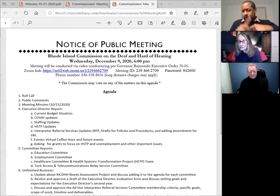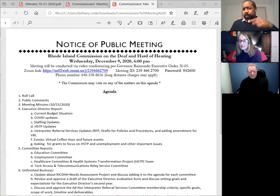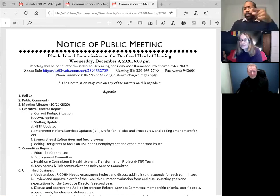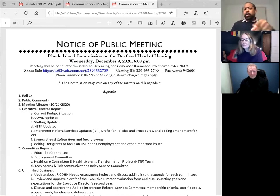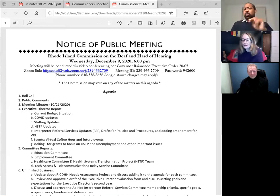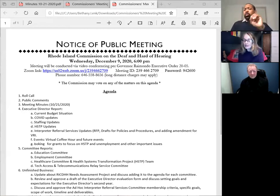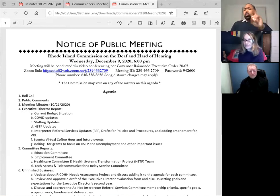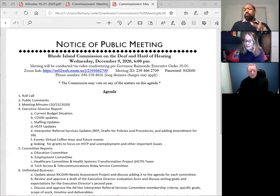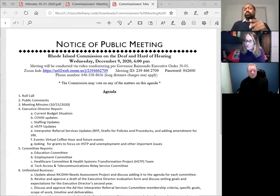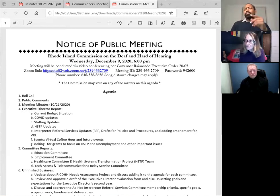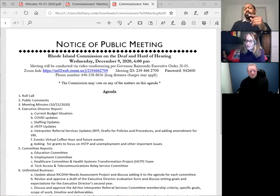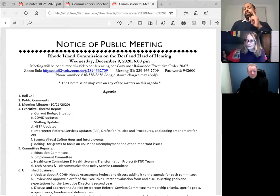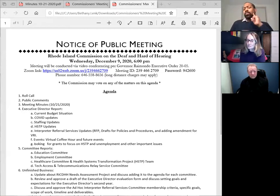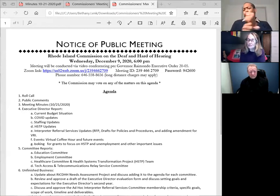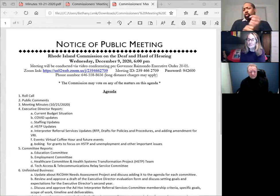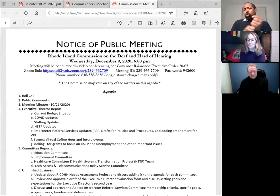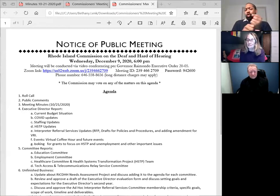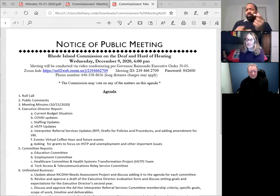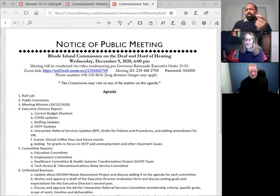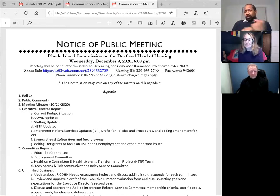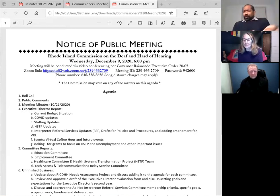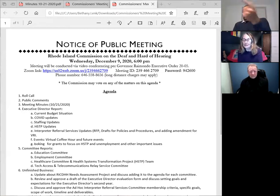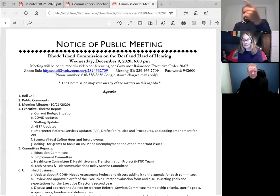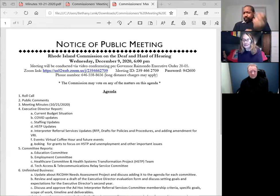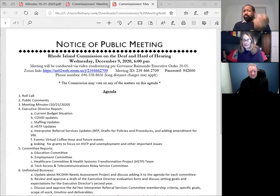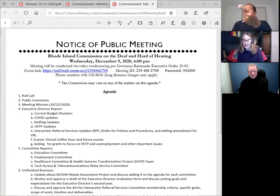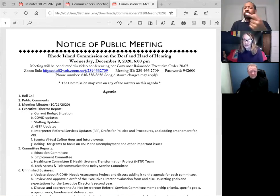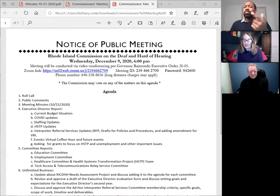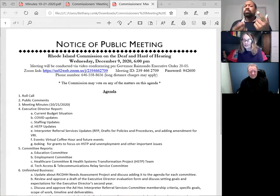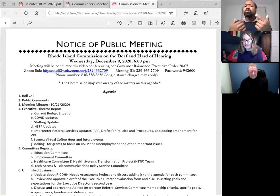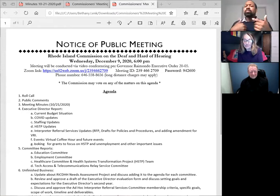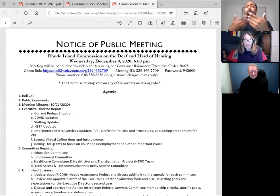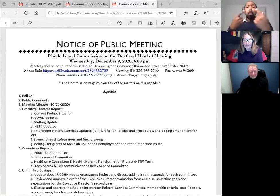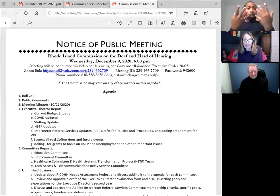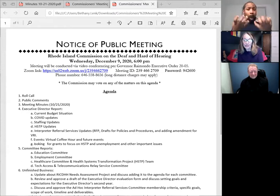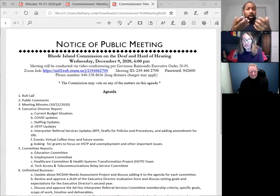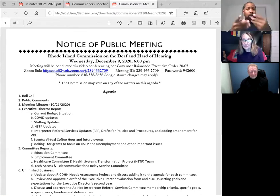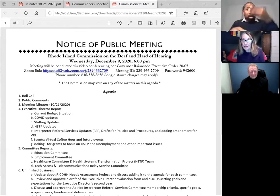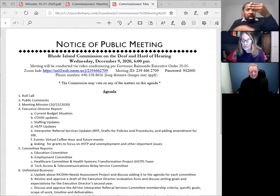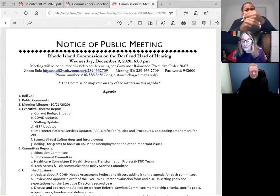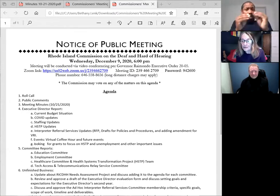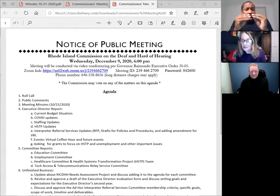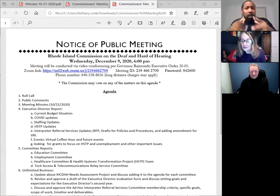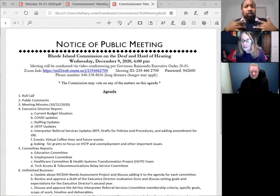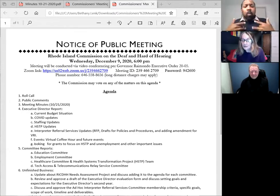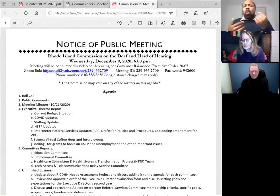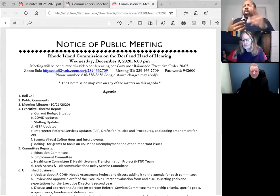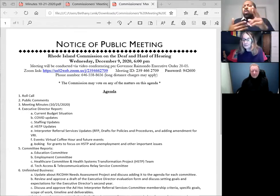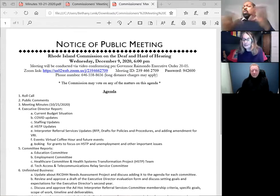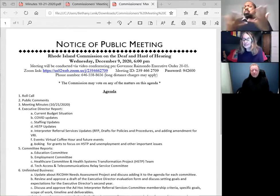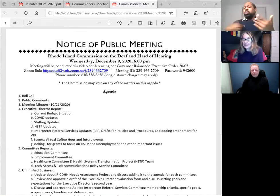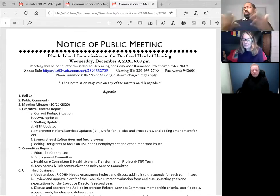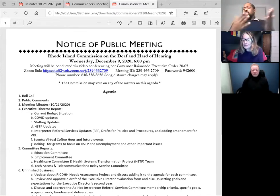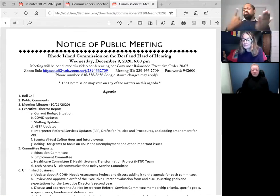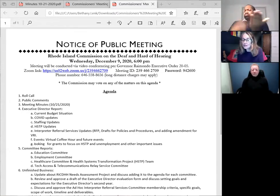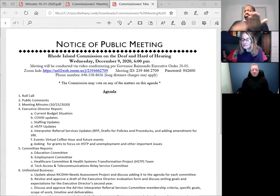Month, Deaf Awareness Month. And like we did, like maybe our next year's coffee hour. Maybe we'd like